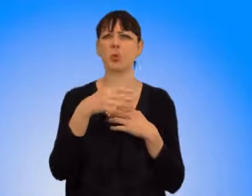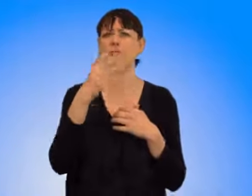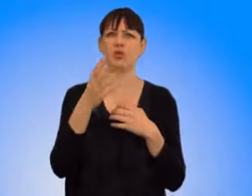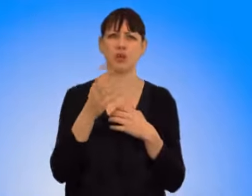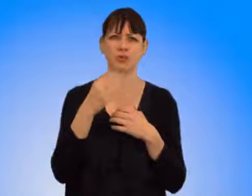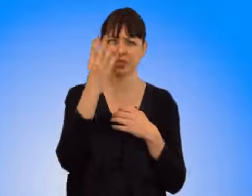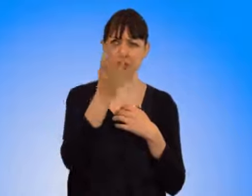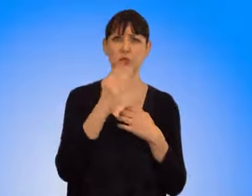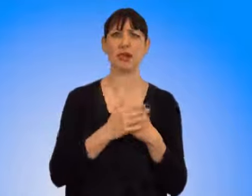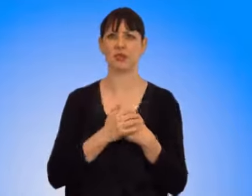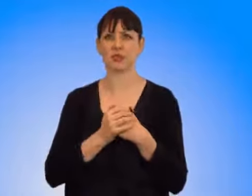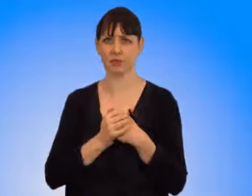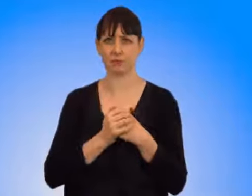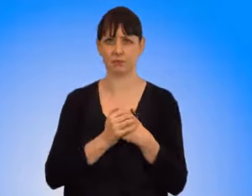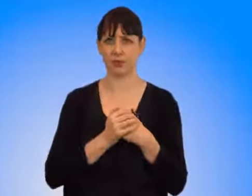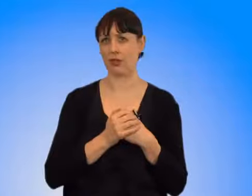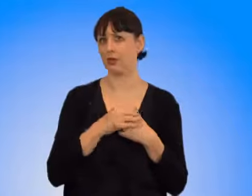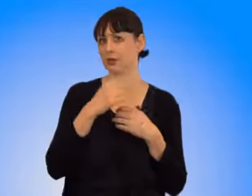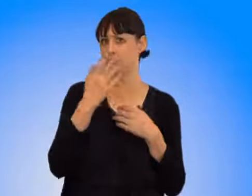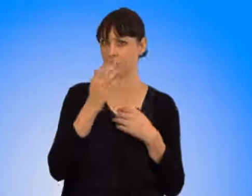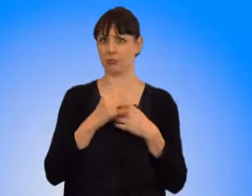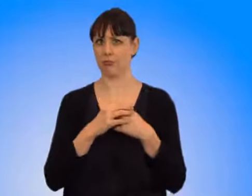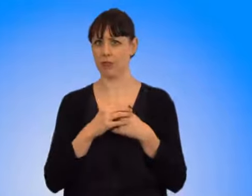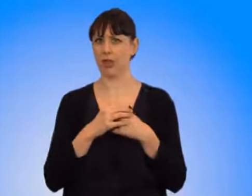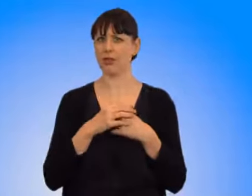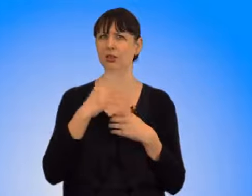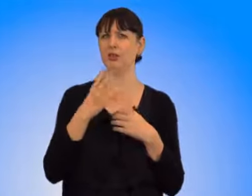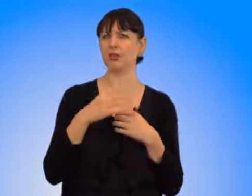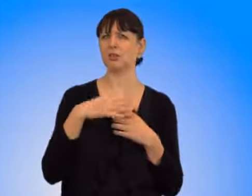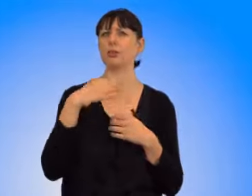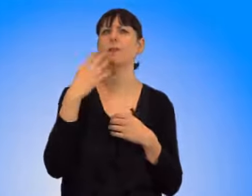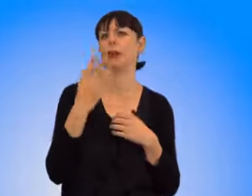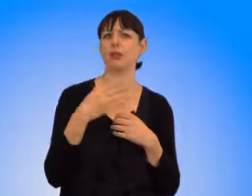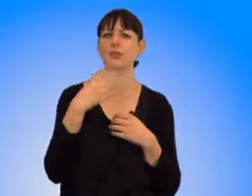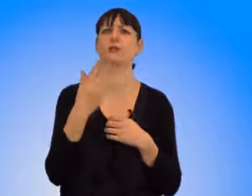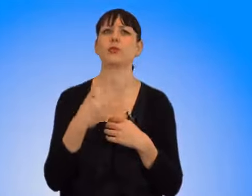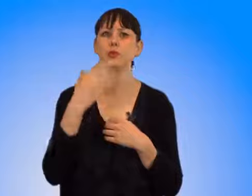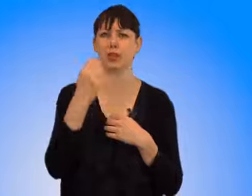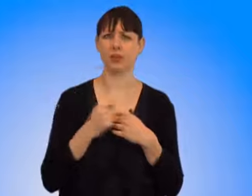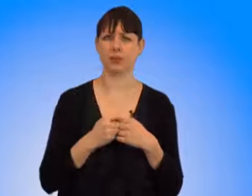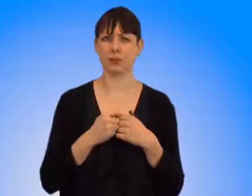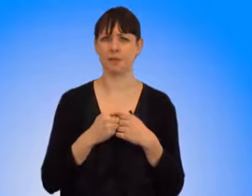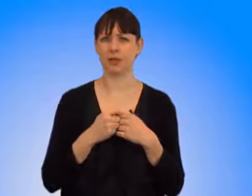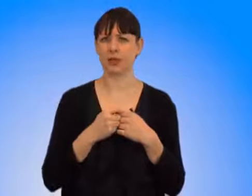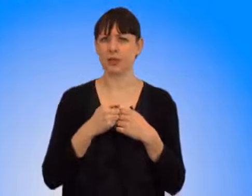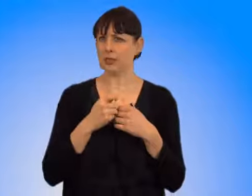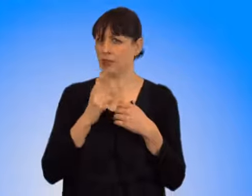housework jobs that you have to do. So, you know when you're preparing food at home,